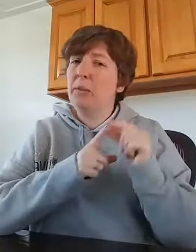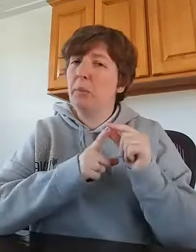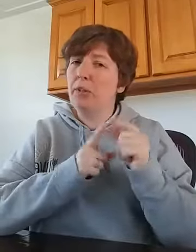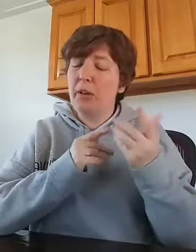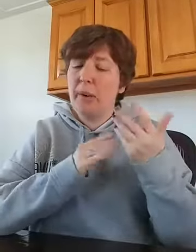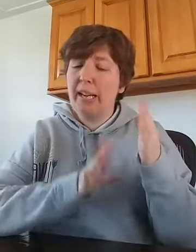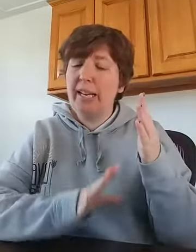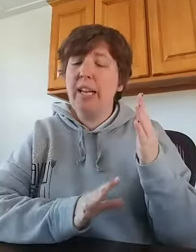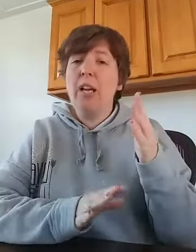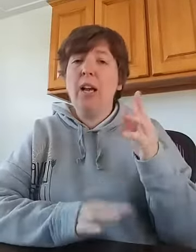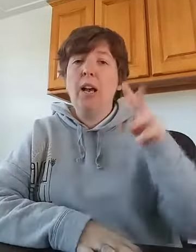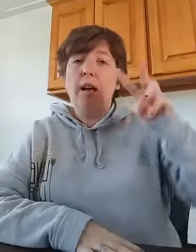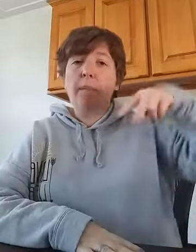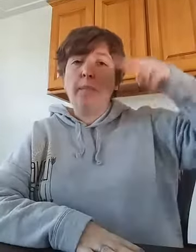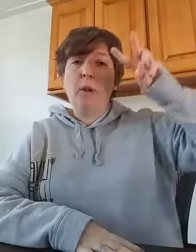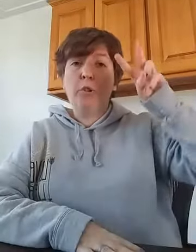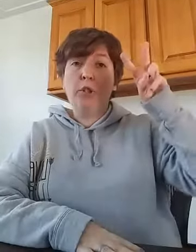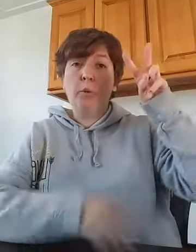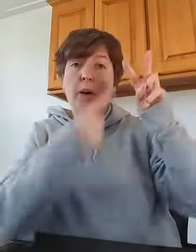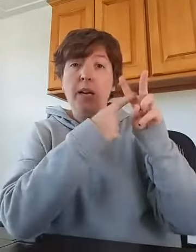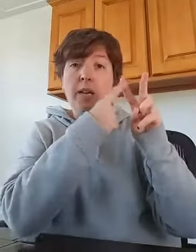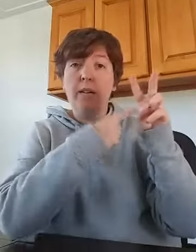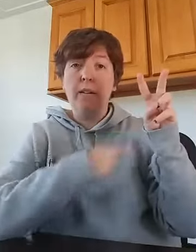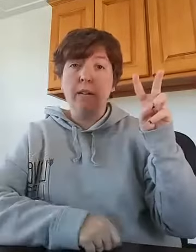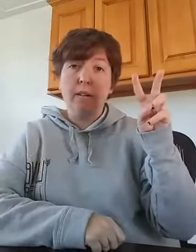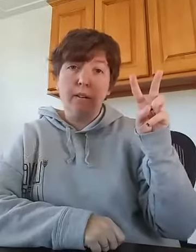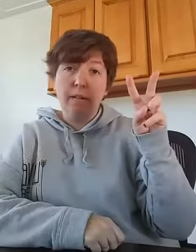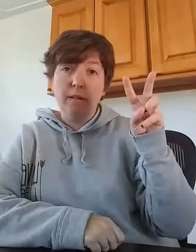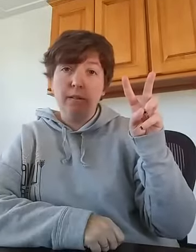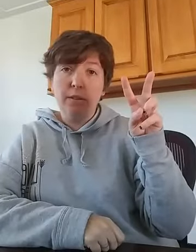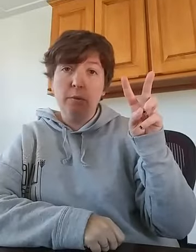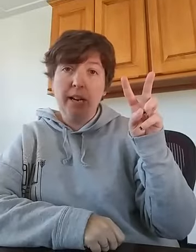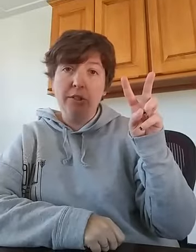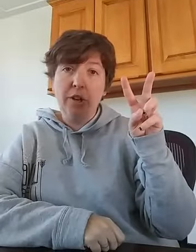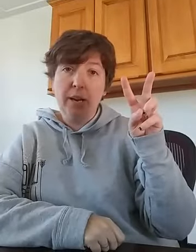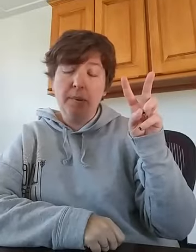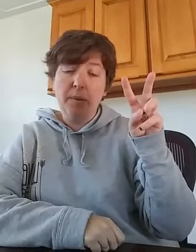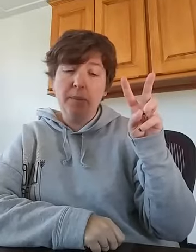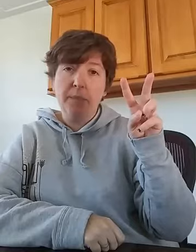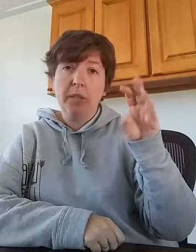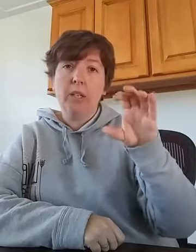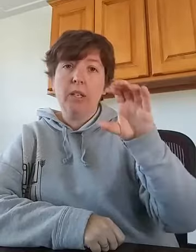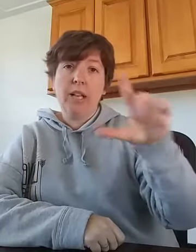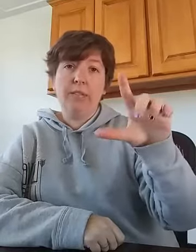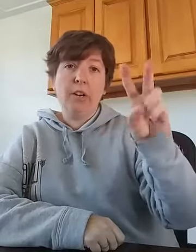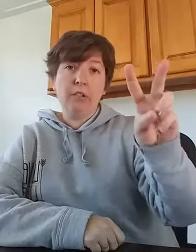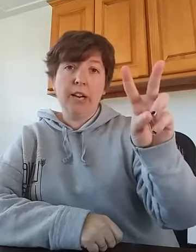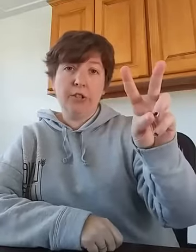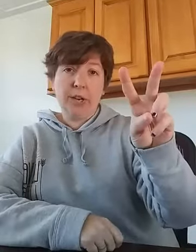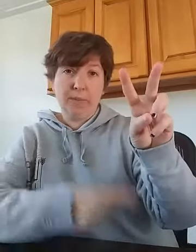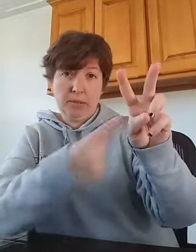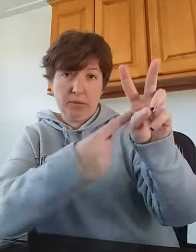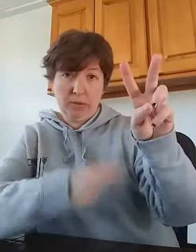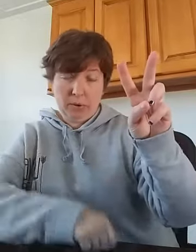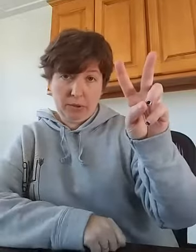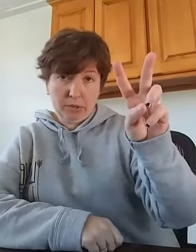words already. Our two hand shape. Classifiers are hand shapes. So our